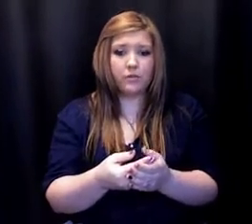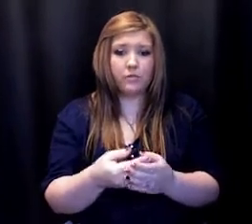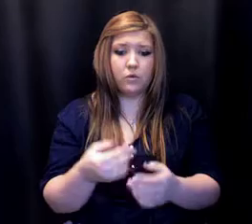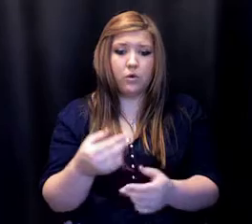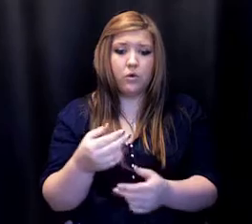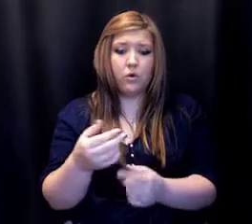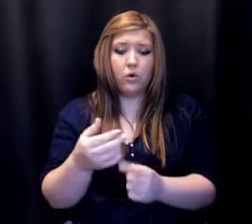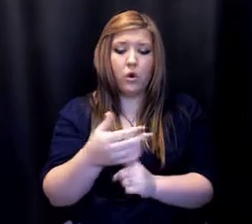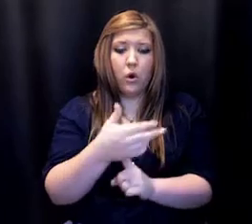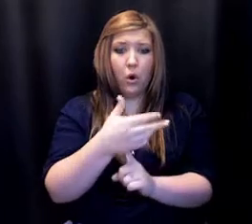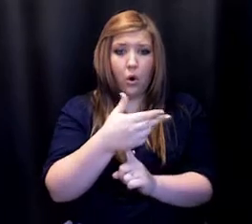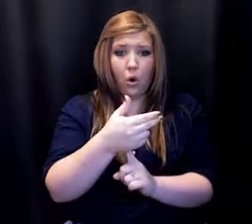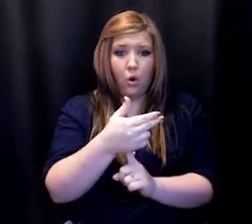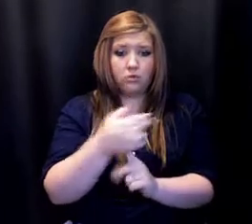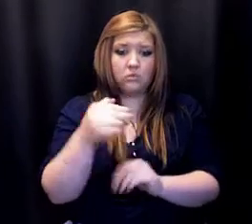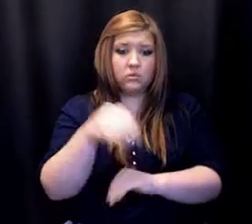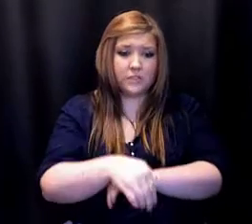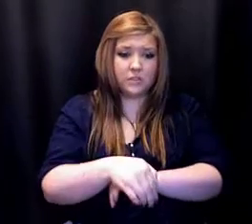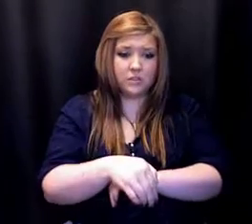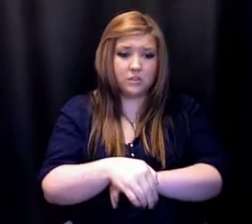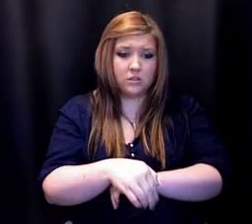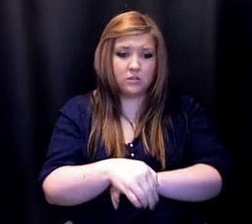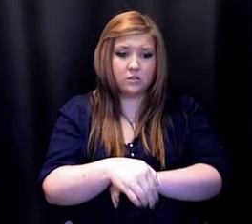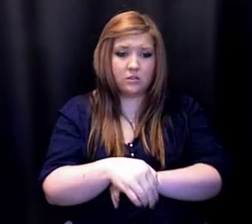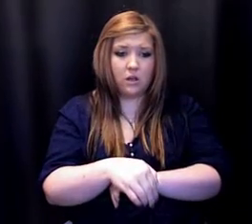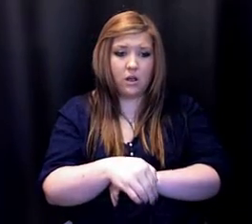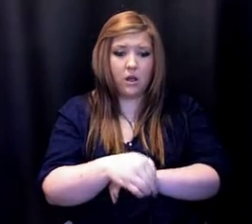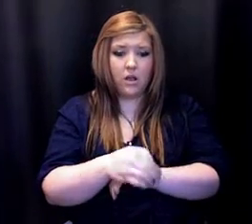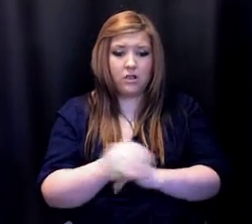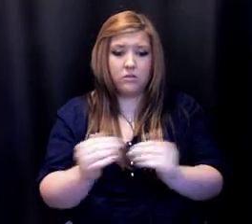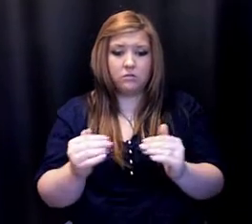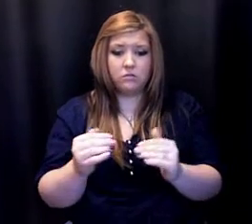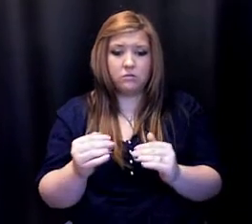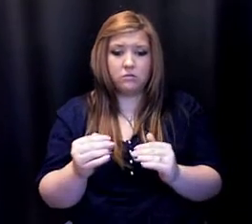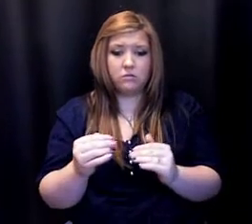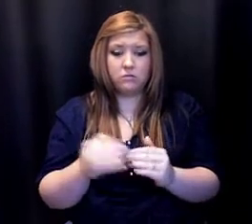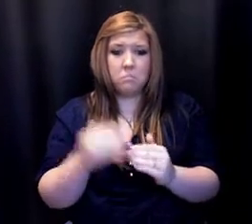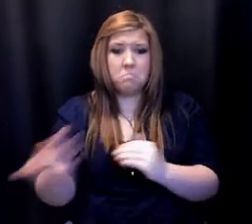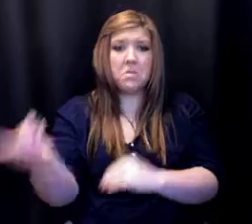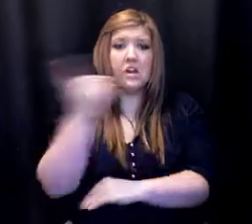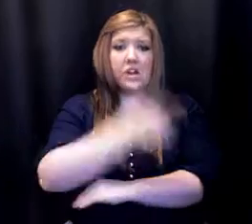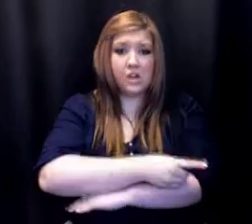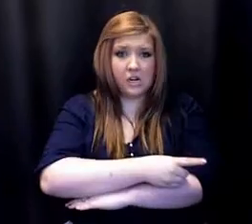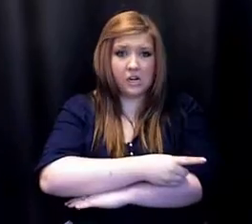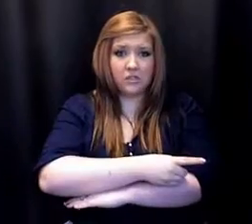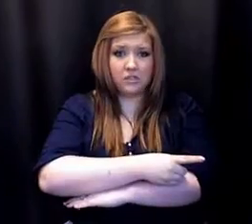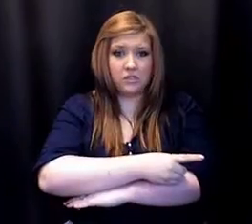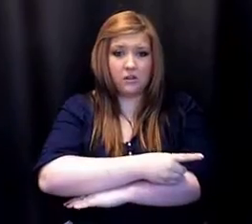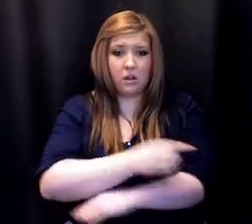Rushmore. Mount Rushmore was a great experience. It was very beautiful there. We came on the perfect day. The sky